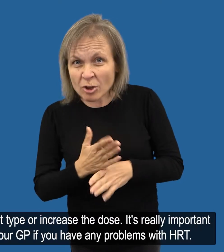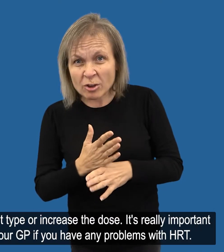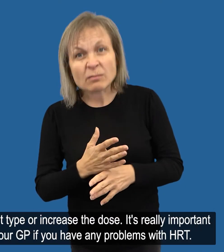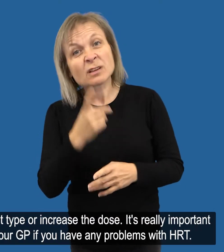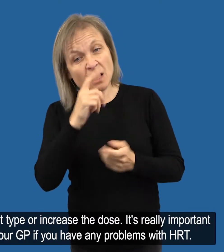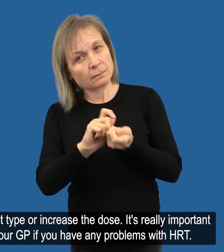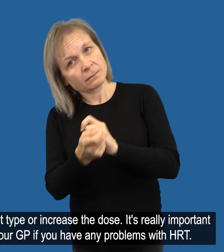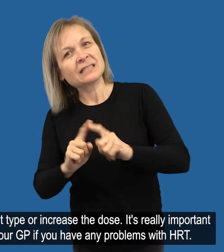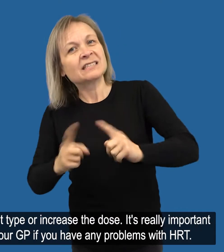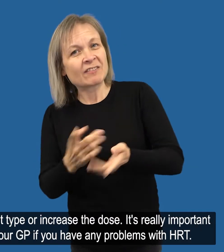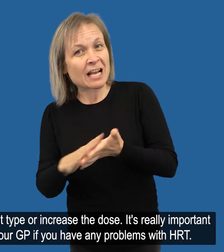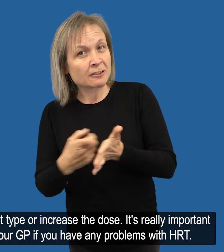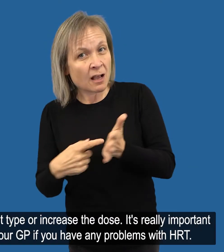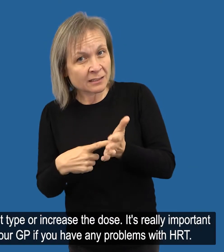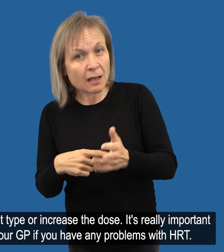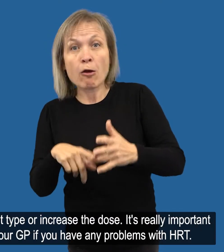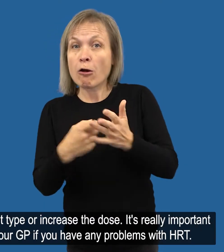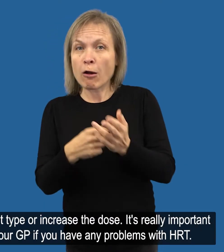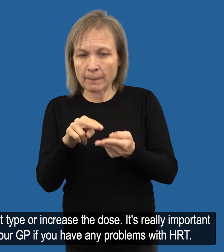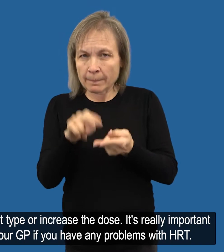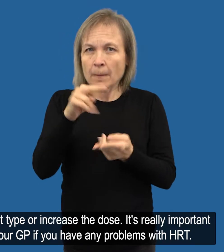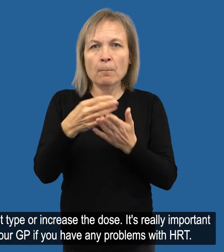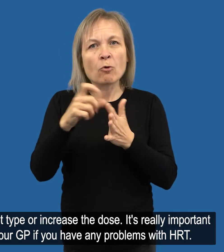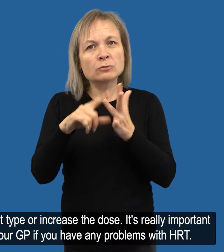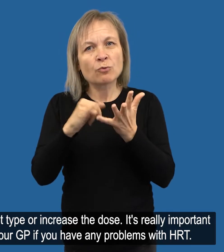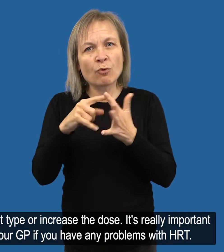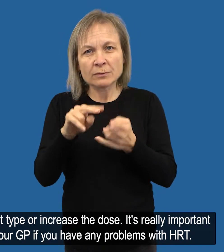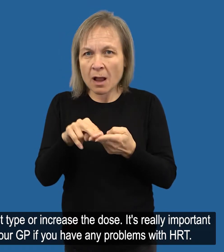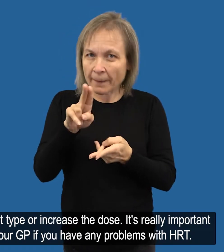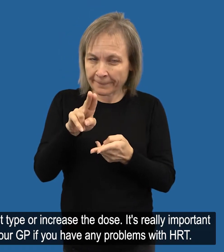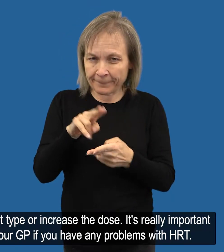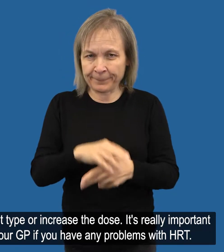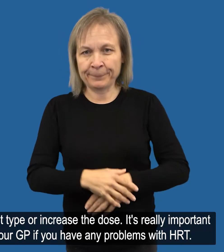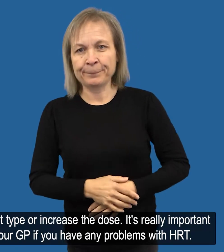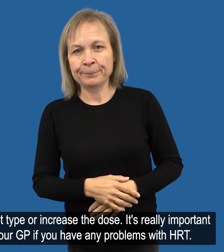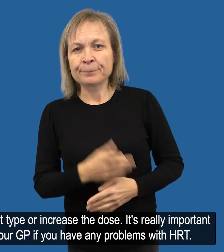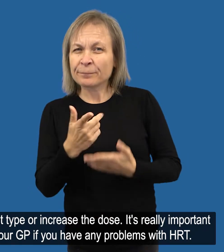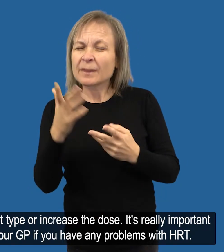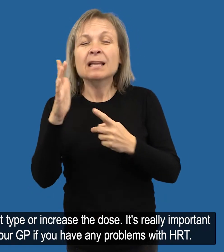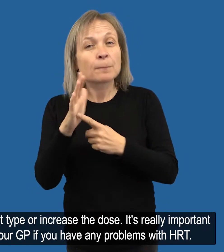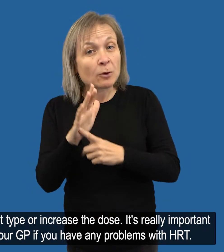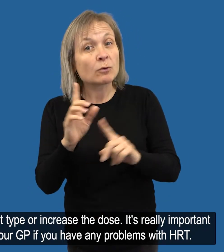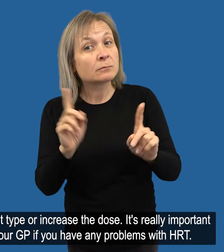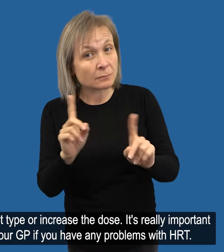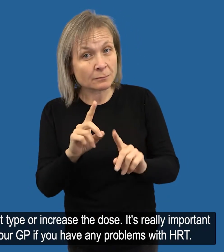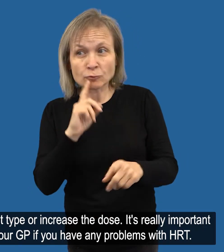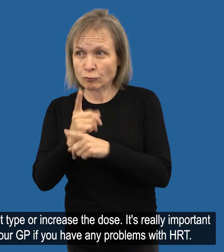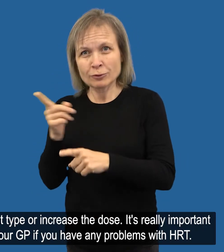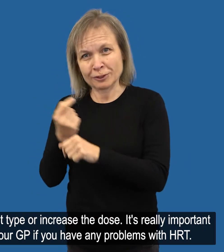If not, you can try a different type or increase the dose. It's really important that you talk to your GP if you have